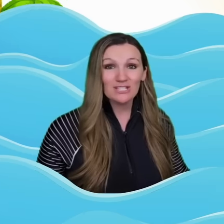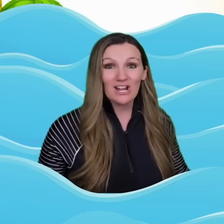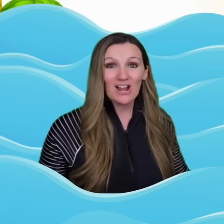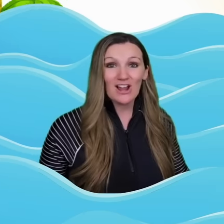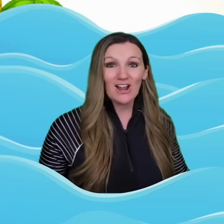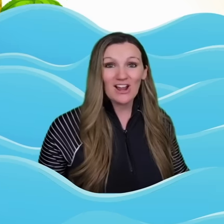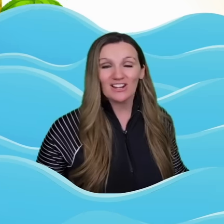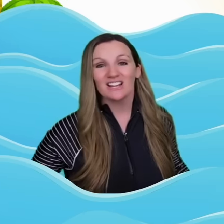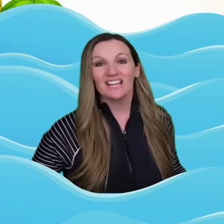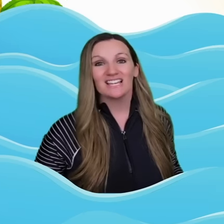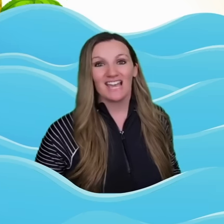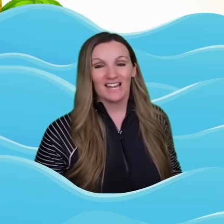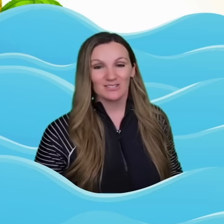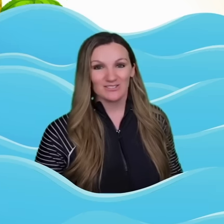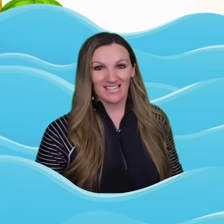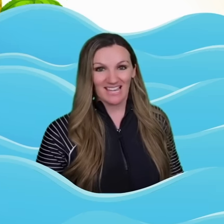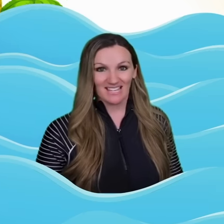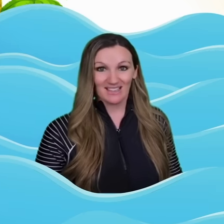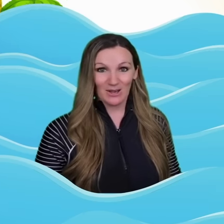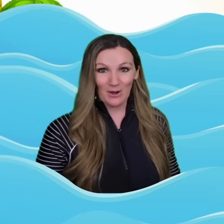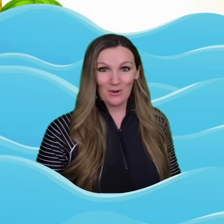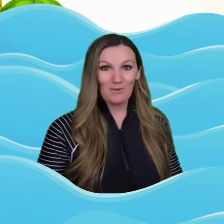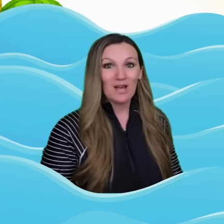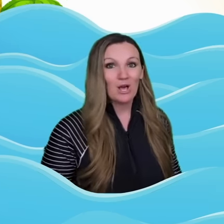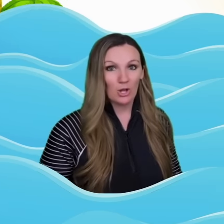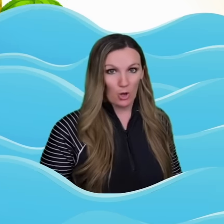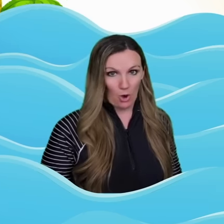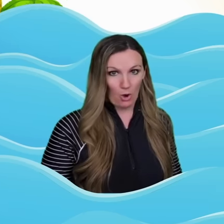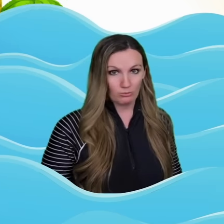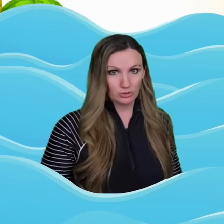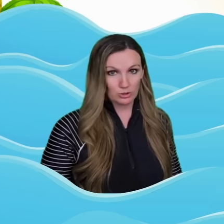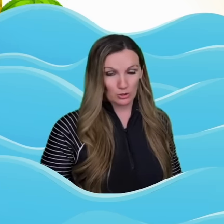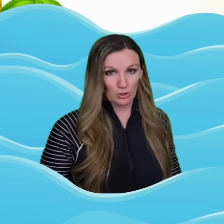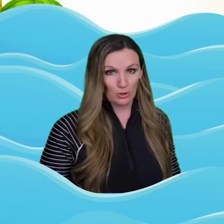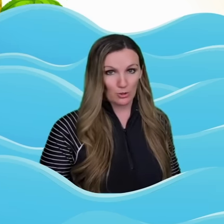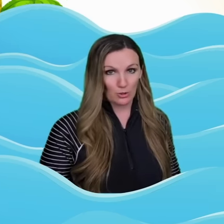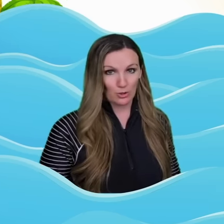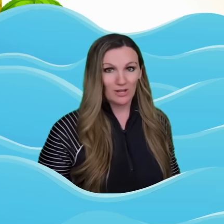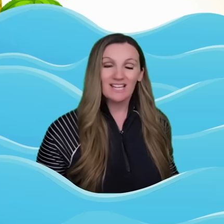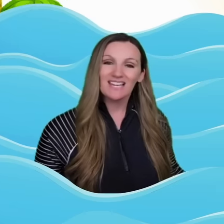Lobster. Can you say it low? Lobster. Can you